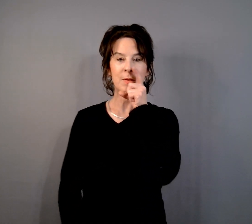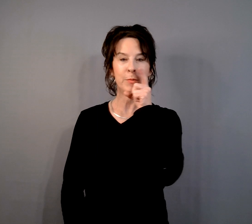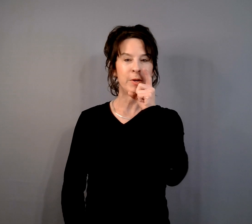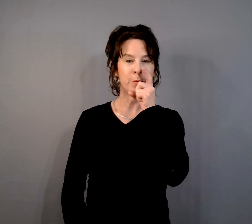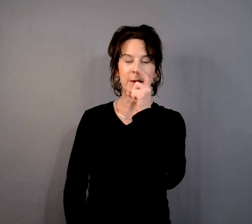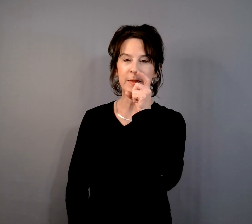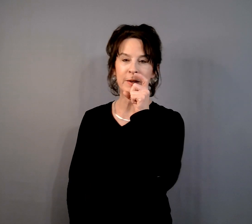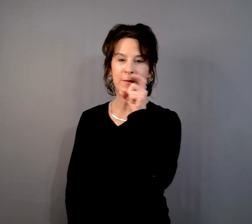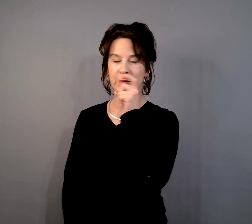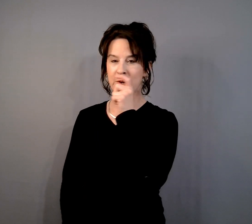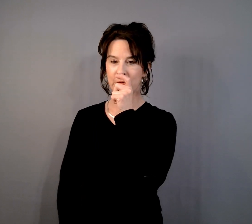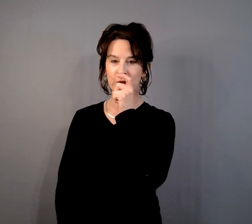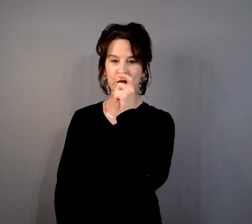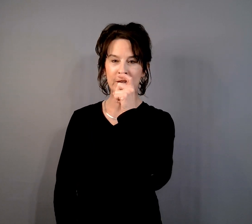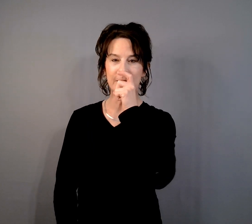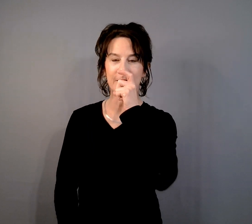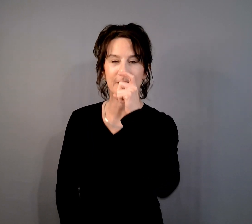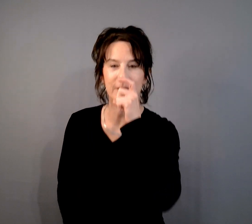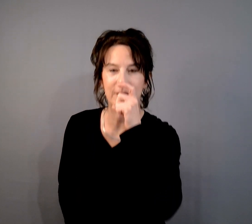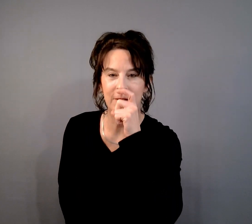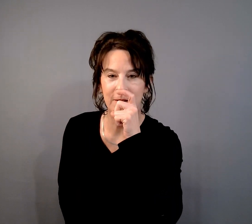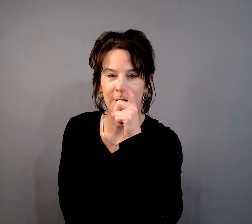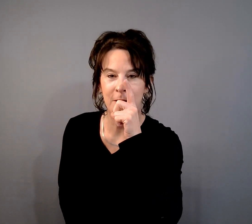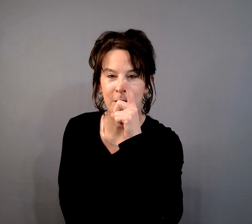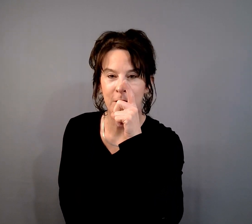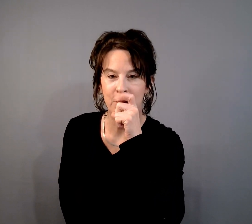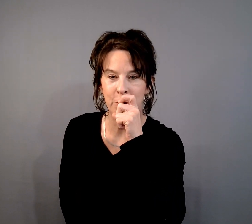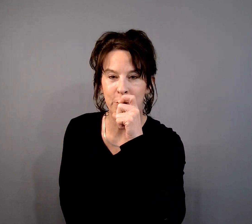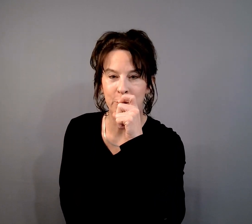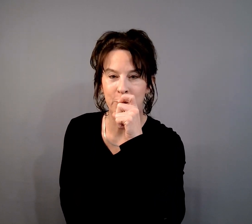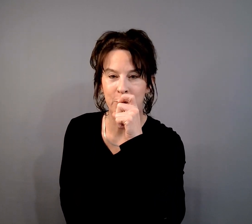Put it right there in front of your chin. Who?